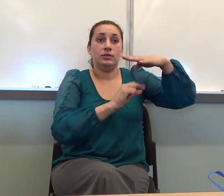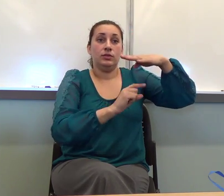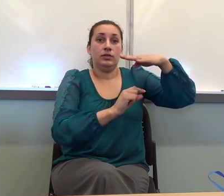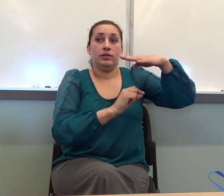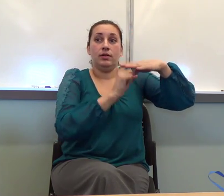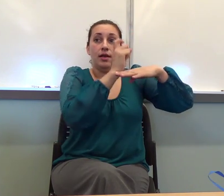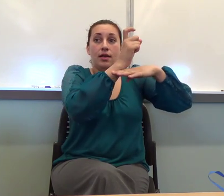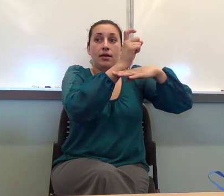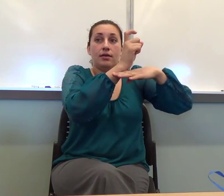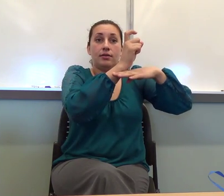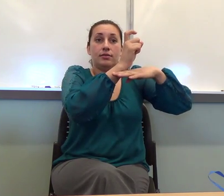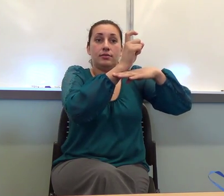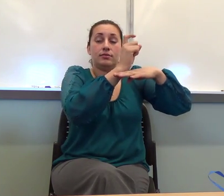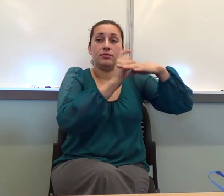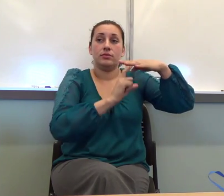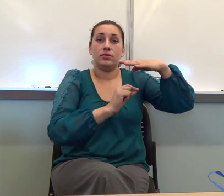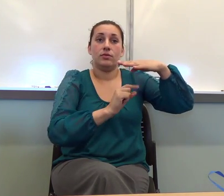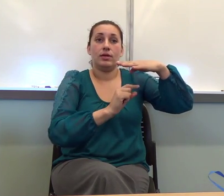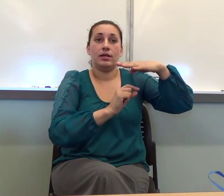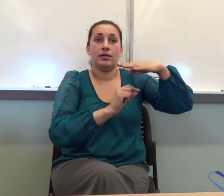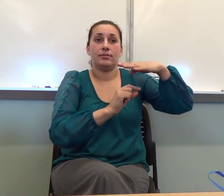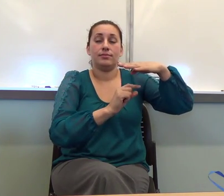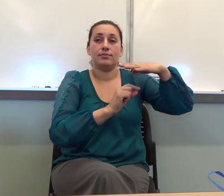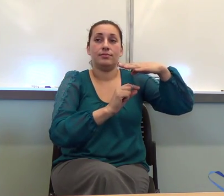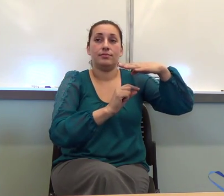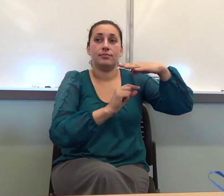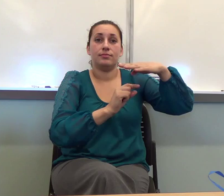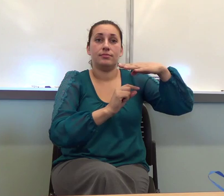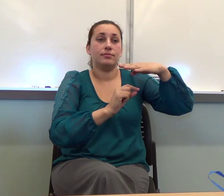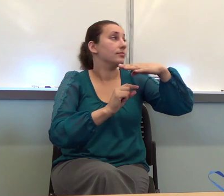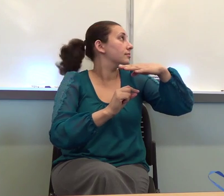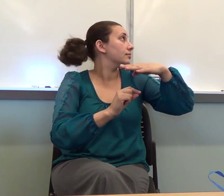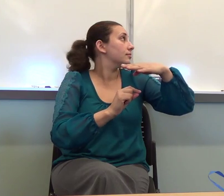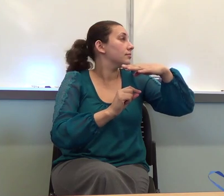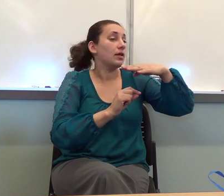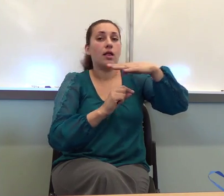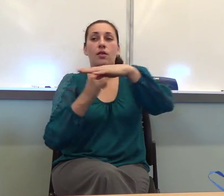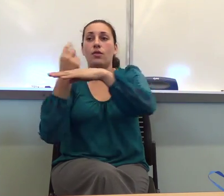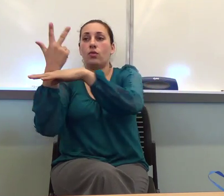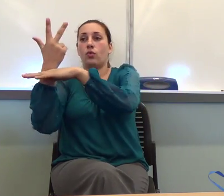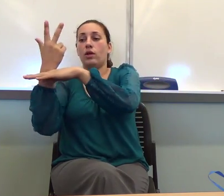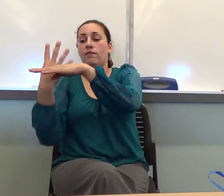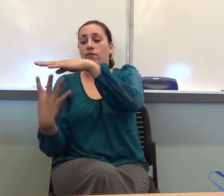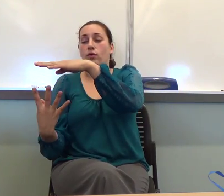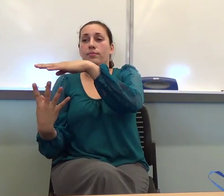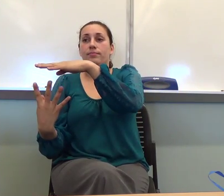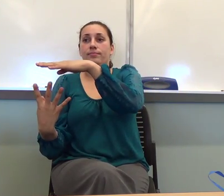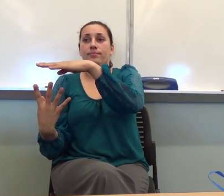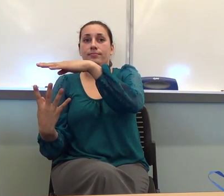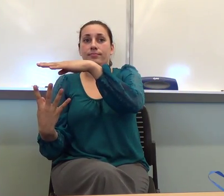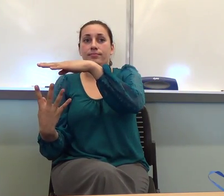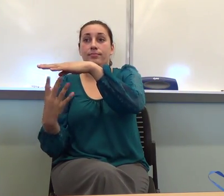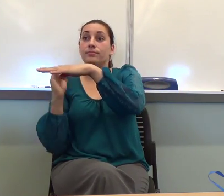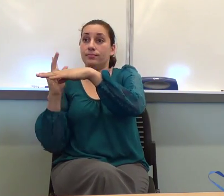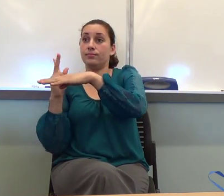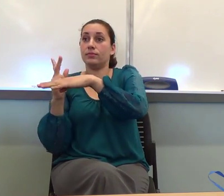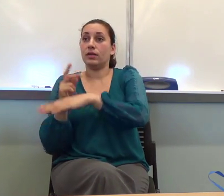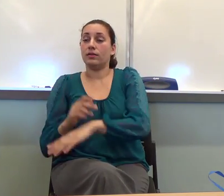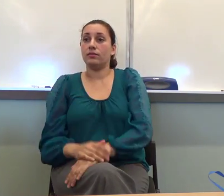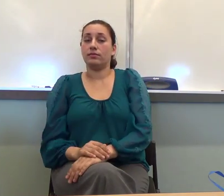algebra. So we'll just use it. X is to 20 is 3 is to 4. All right, now, yes, cross